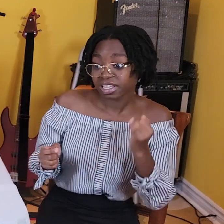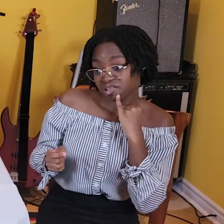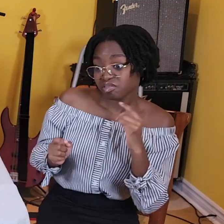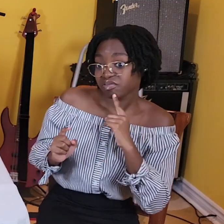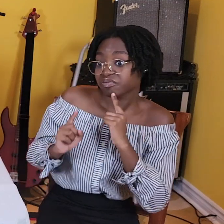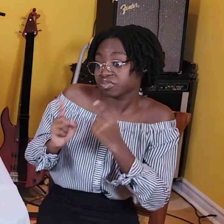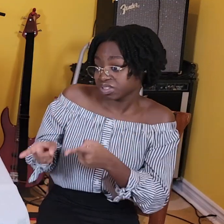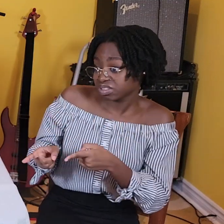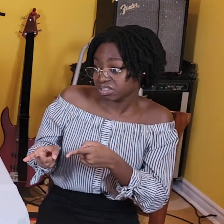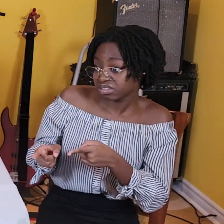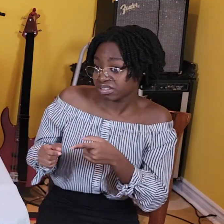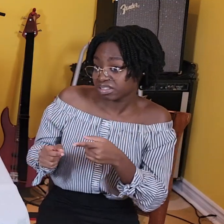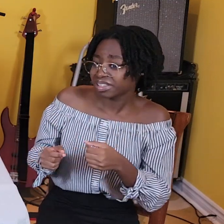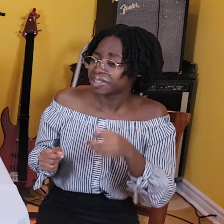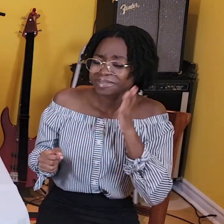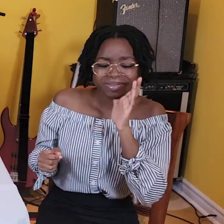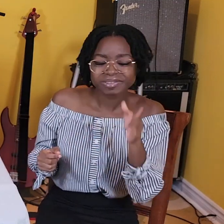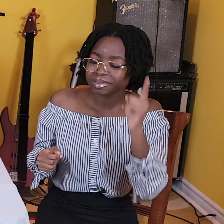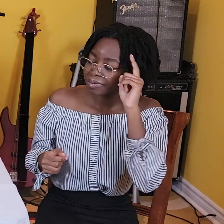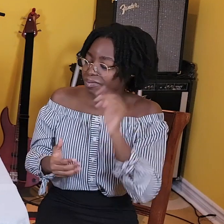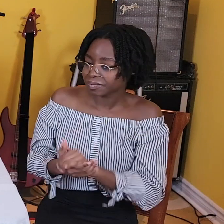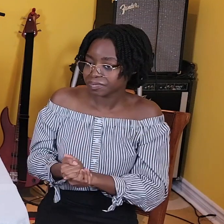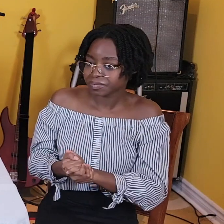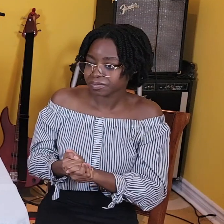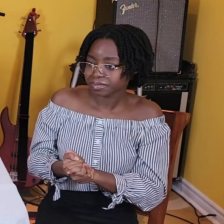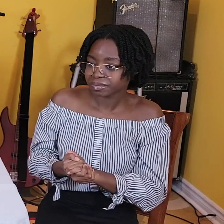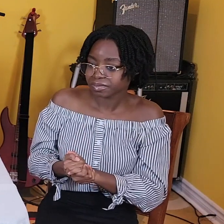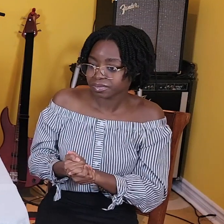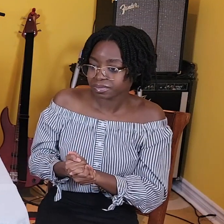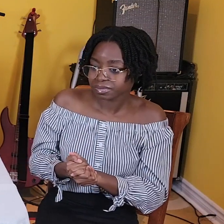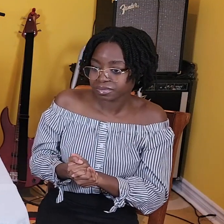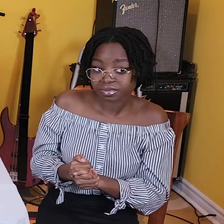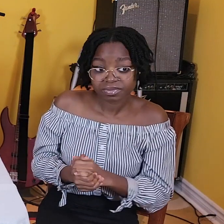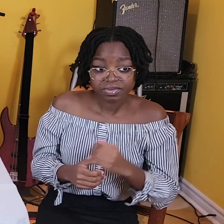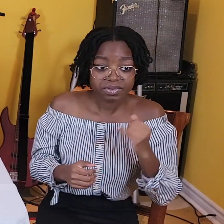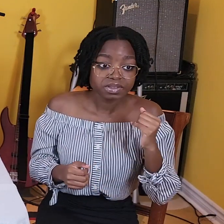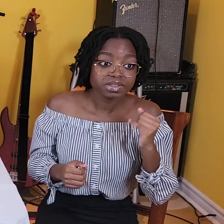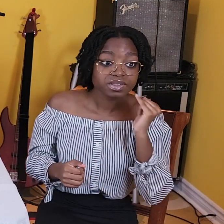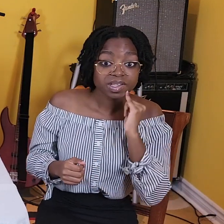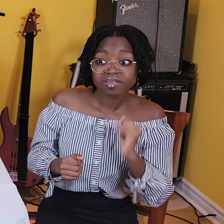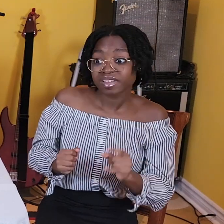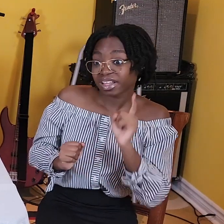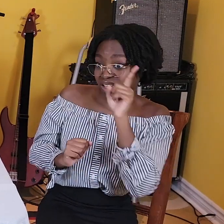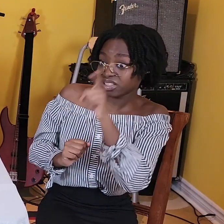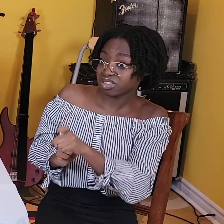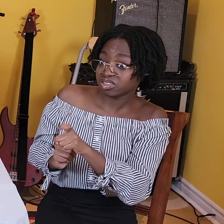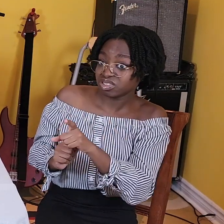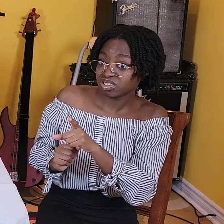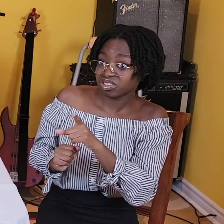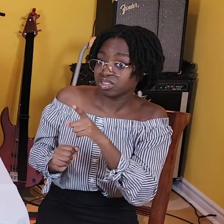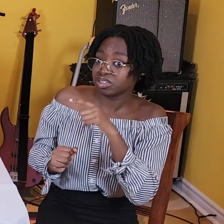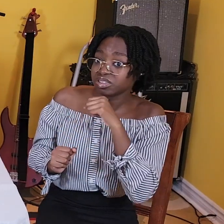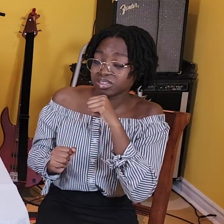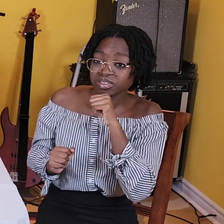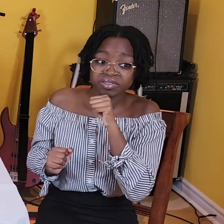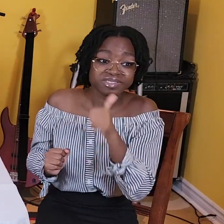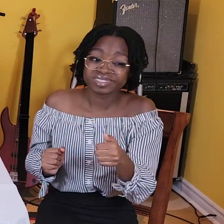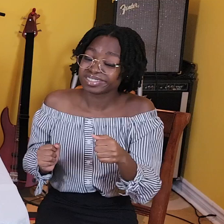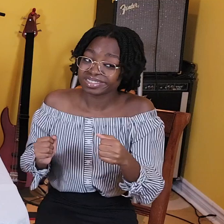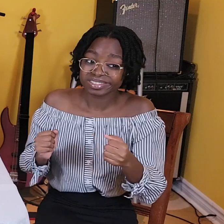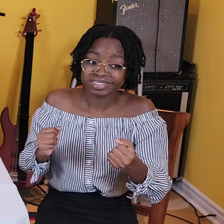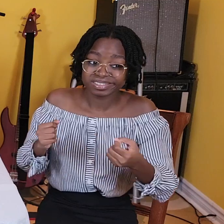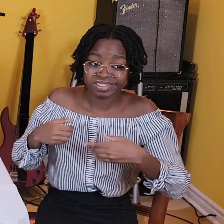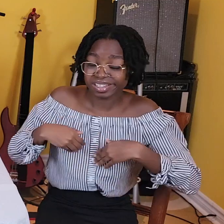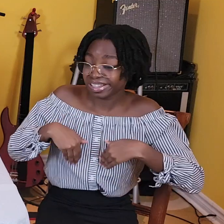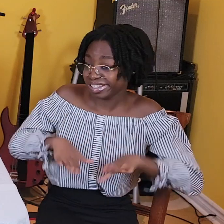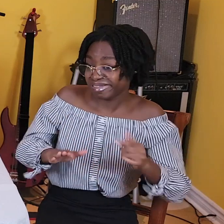And if I also ask you, you will by no means answer me or let me go." Hereafter, the Son of Man will